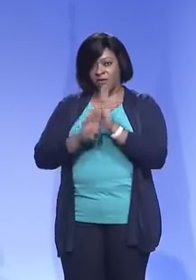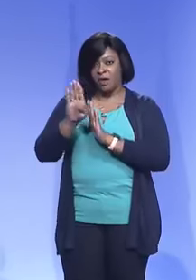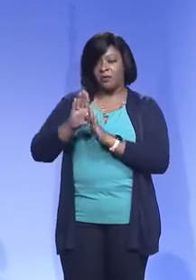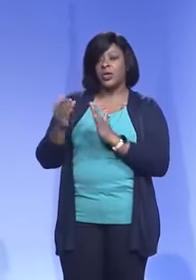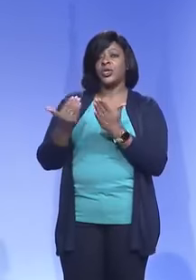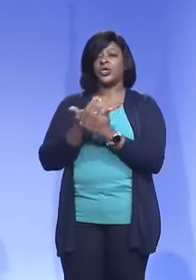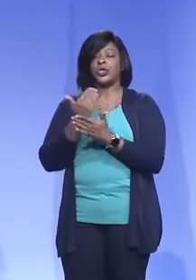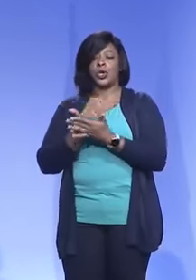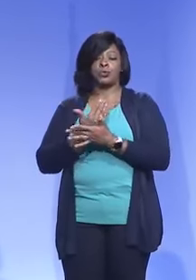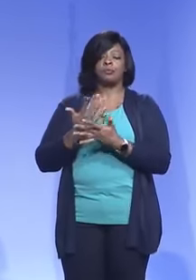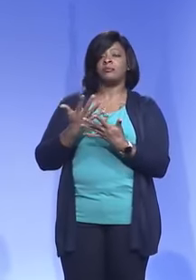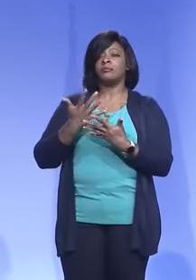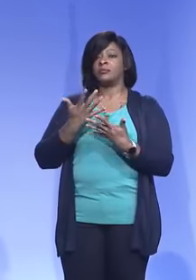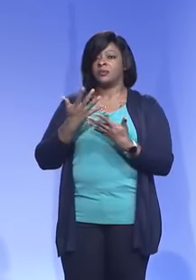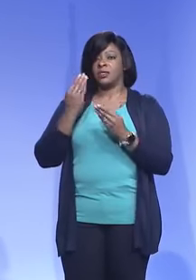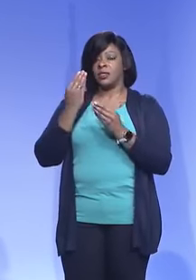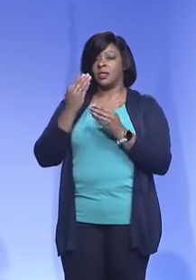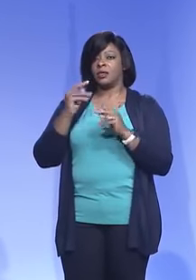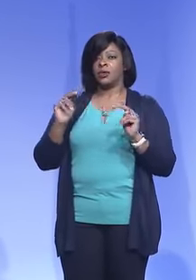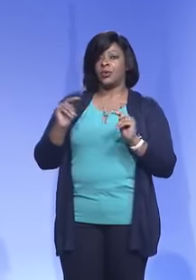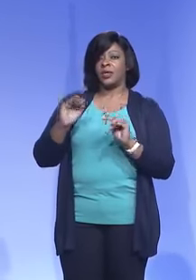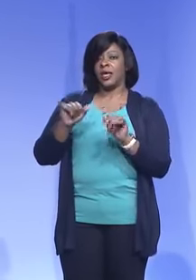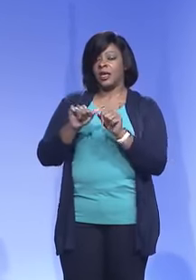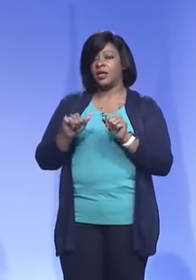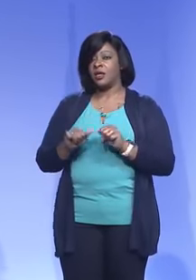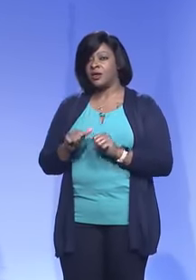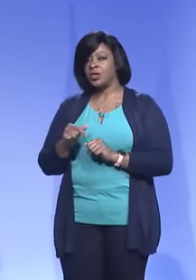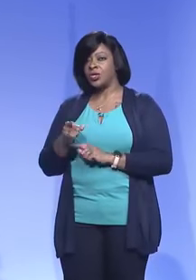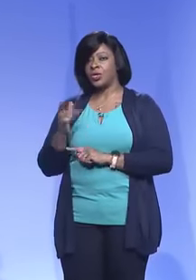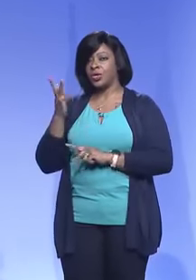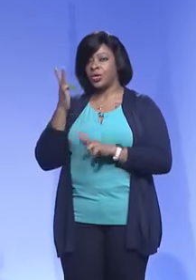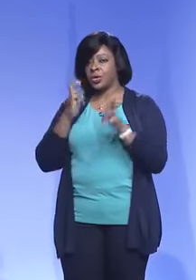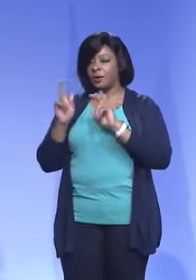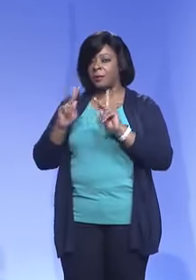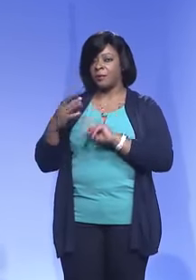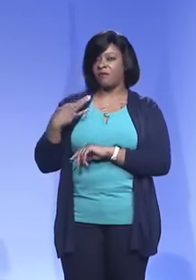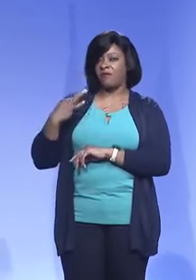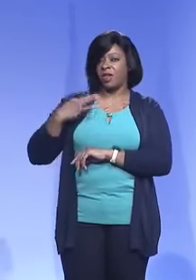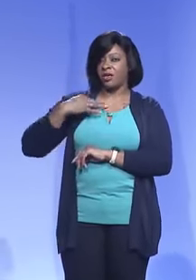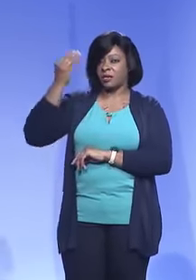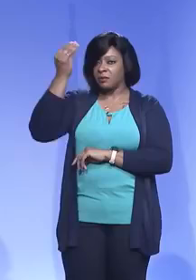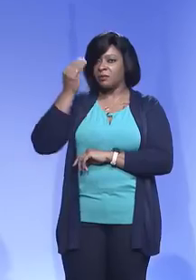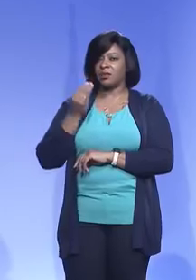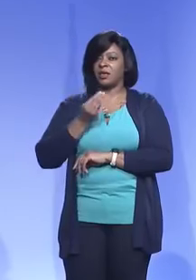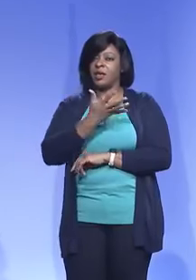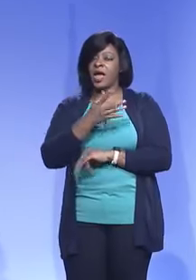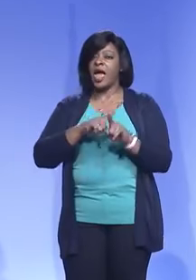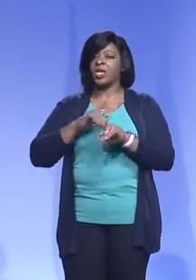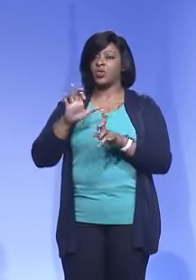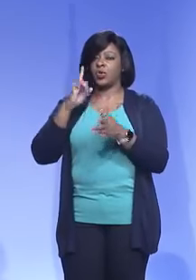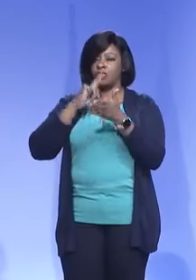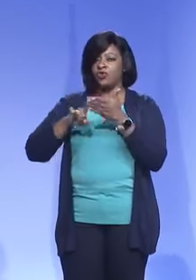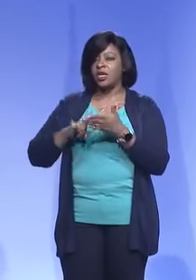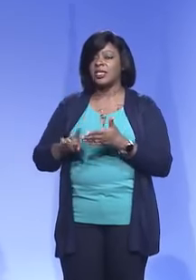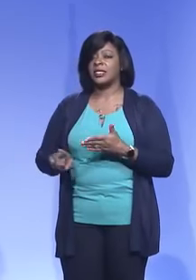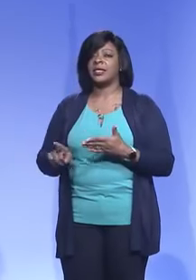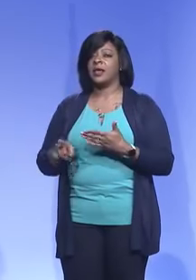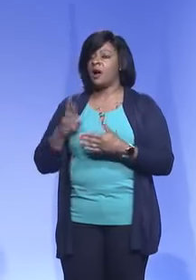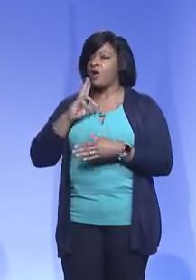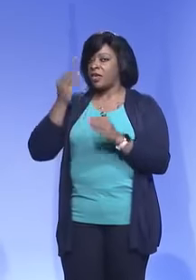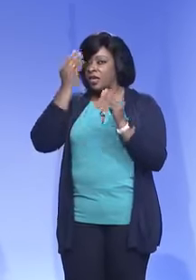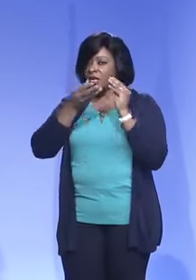tools in that area. Are you hearing from people voluntarily as you're doing tracing? Are